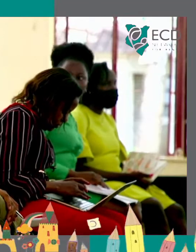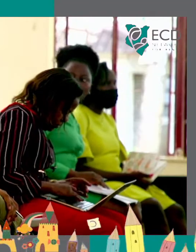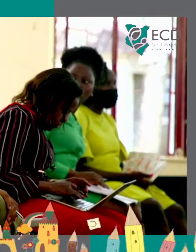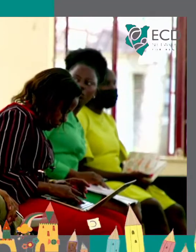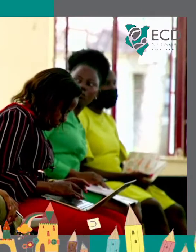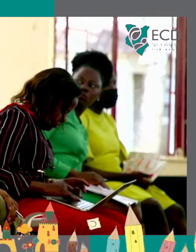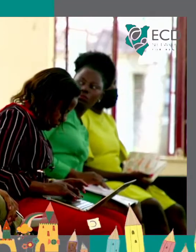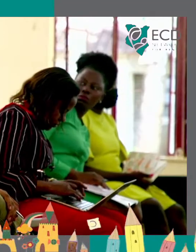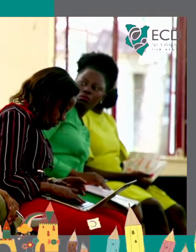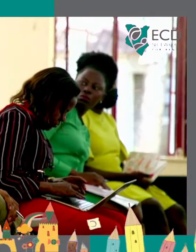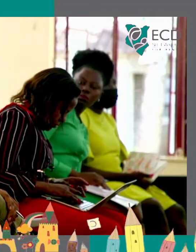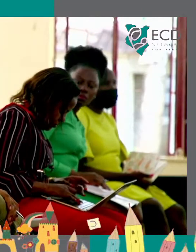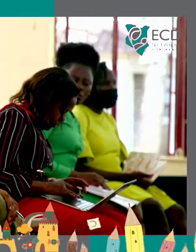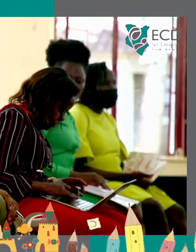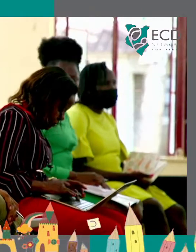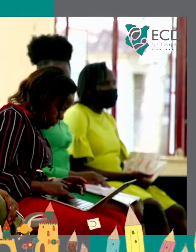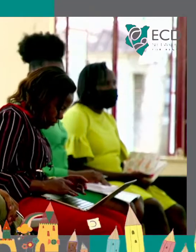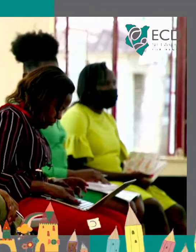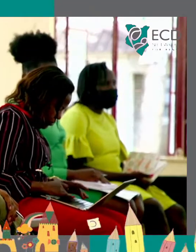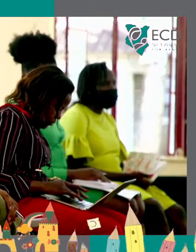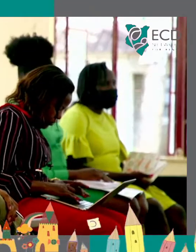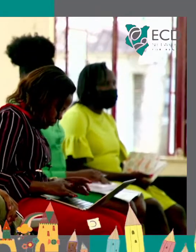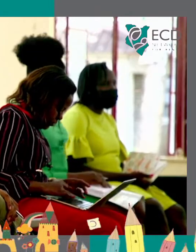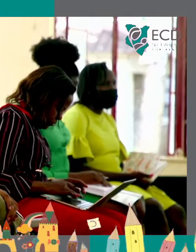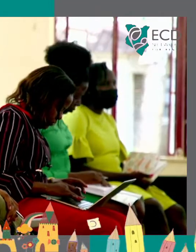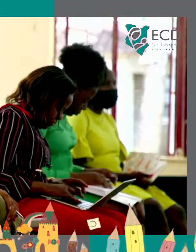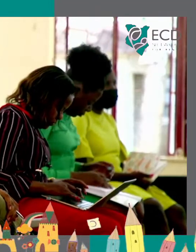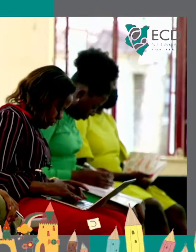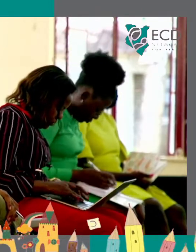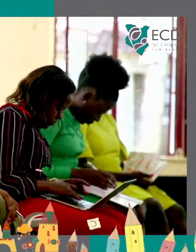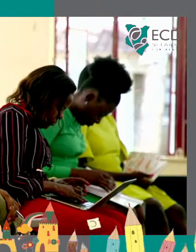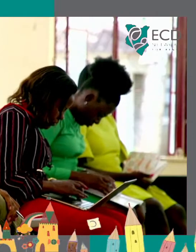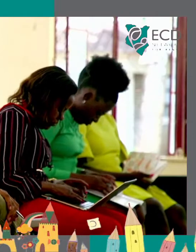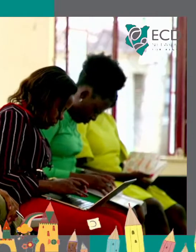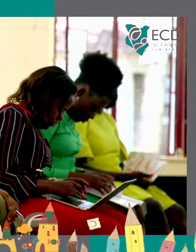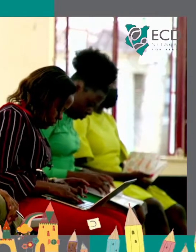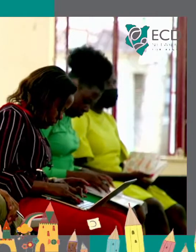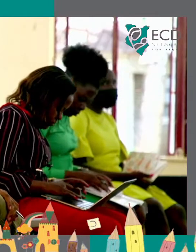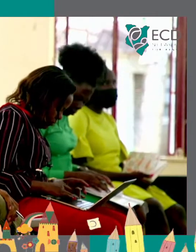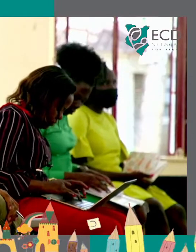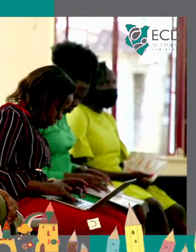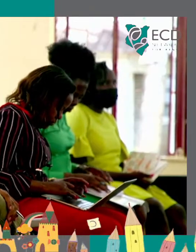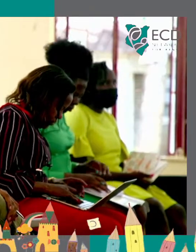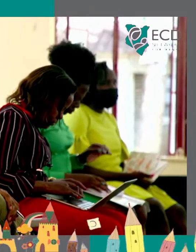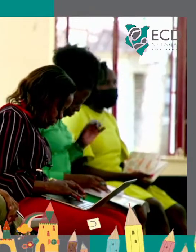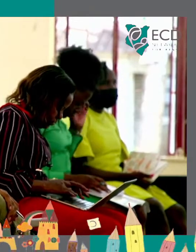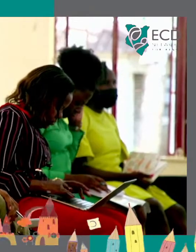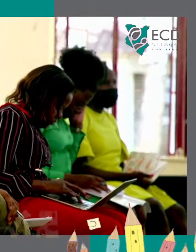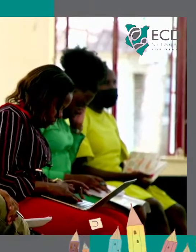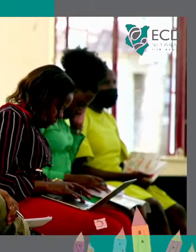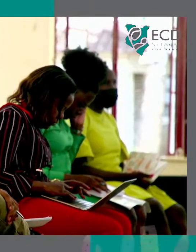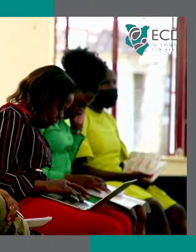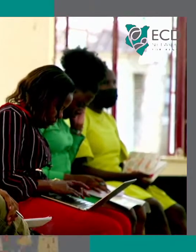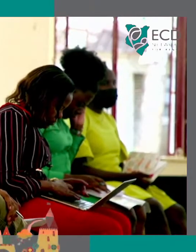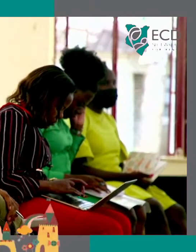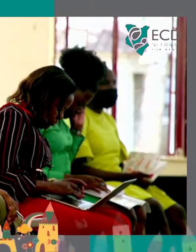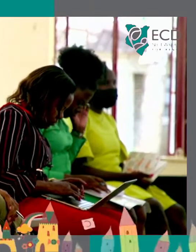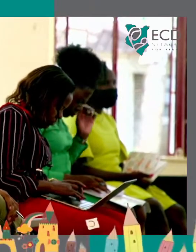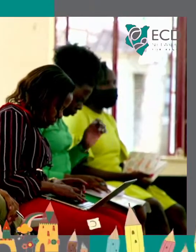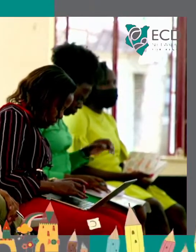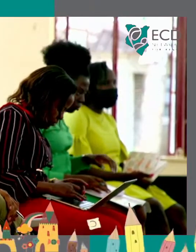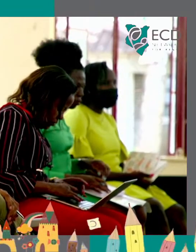and also meant that the partner support that we were receiving for some of our interventions for neonatal and child health